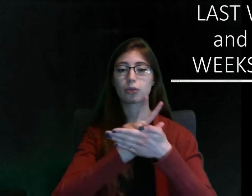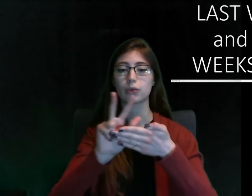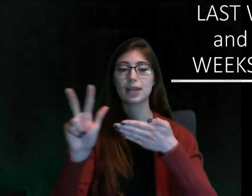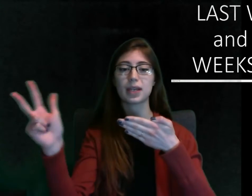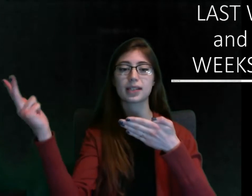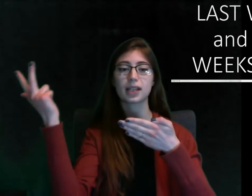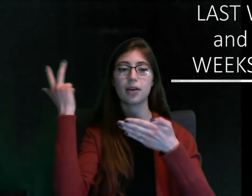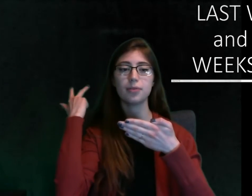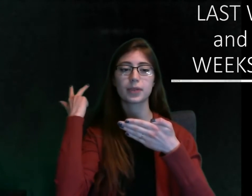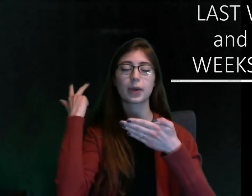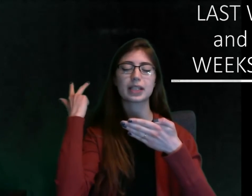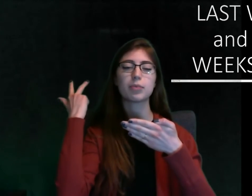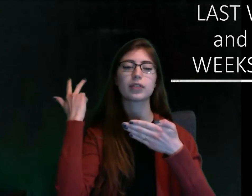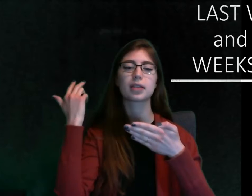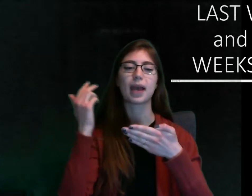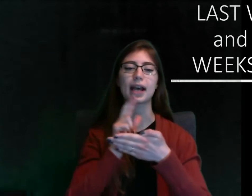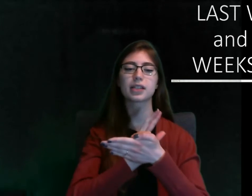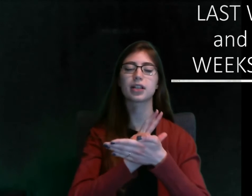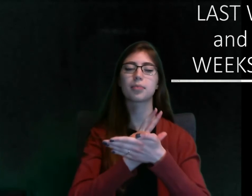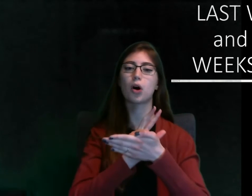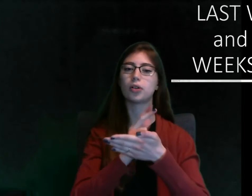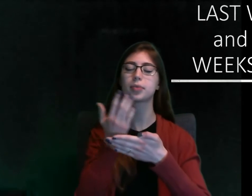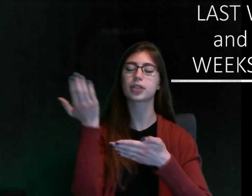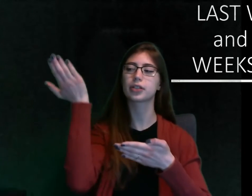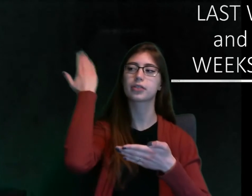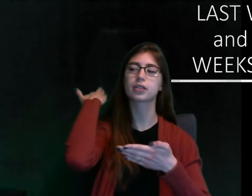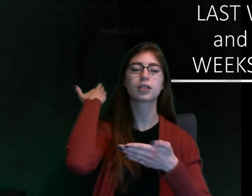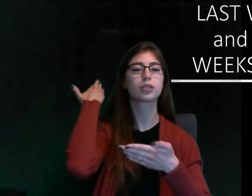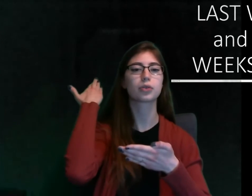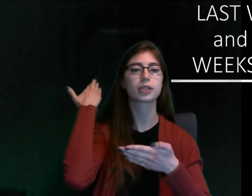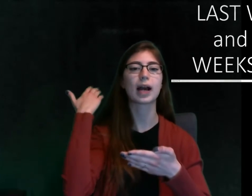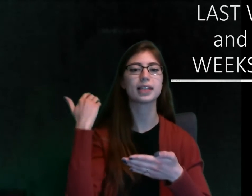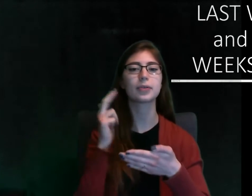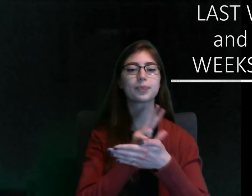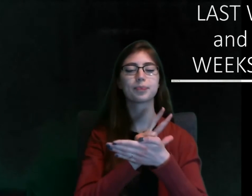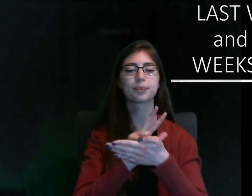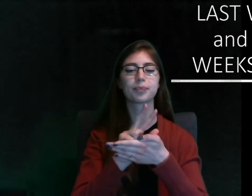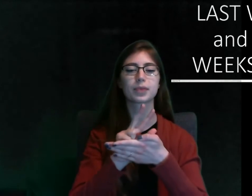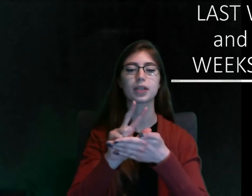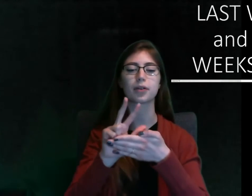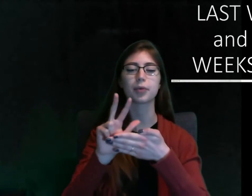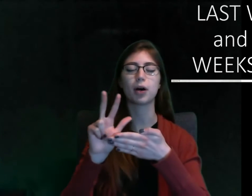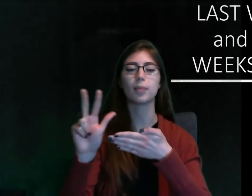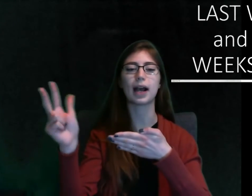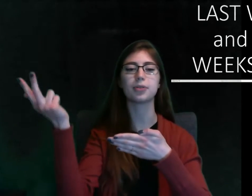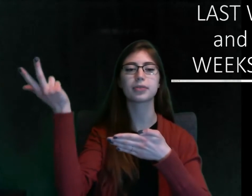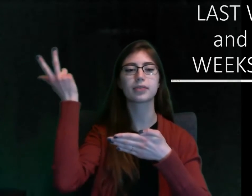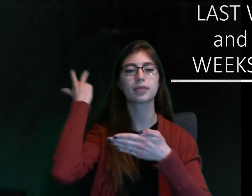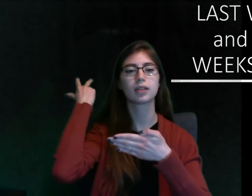3 weeks ago. So as you move into the past, your palm turns towards behind you. So you go from palm out